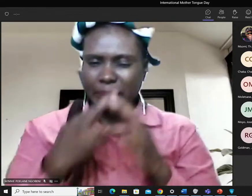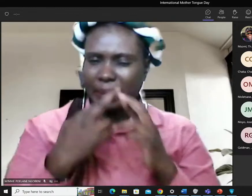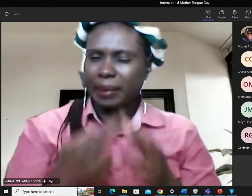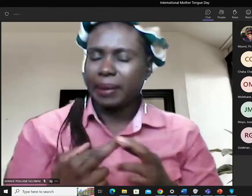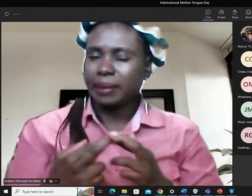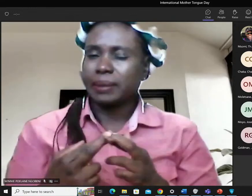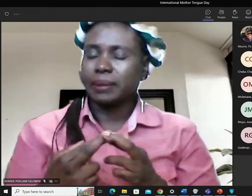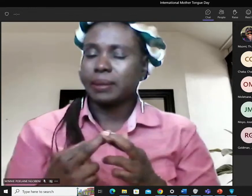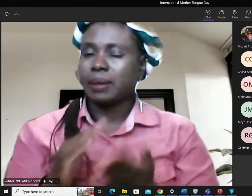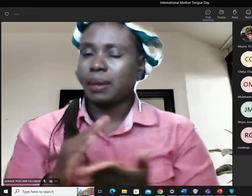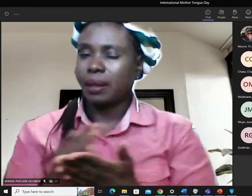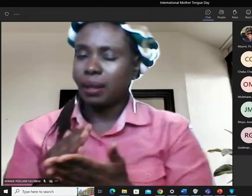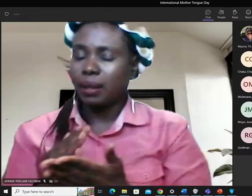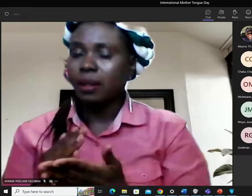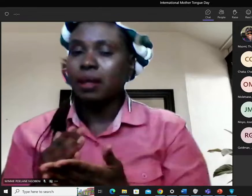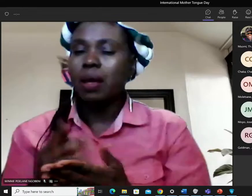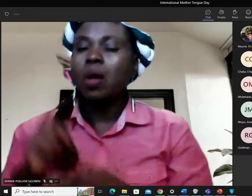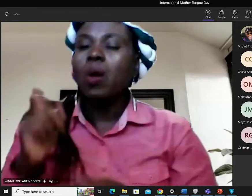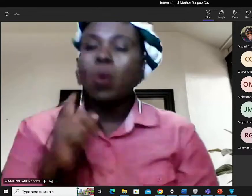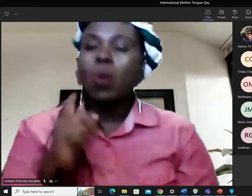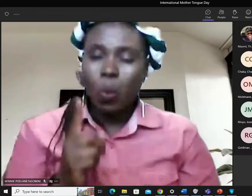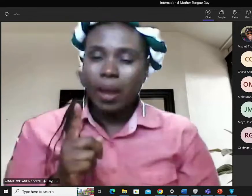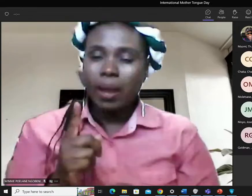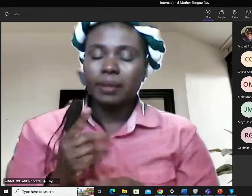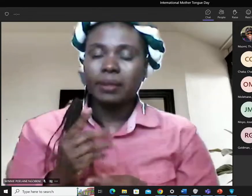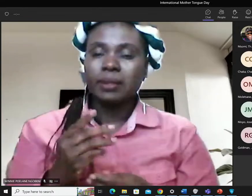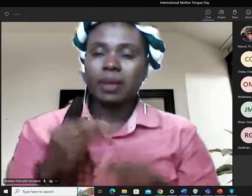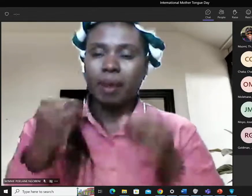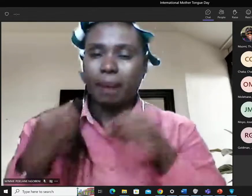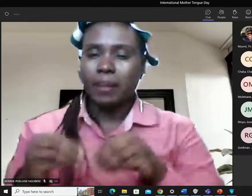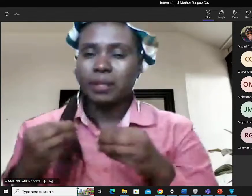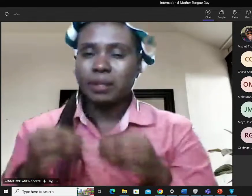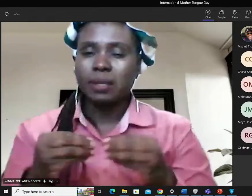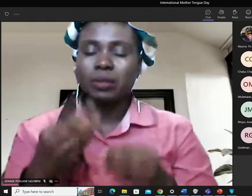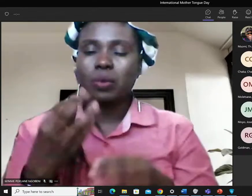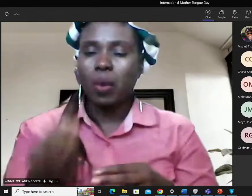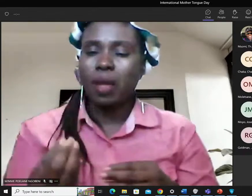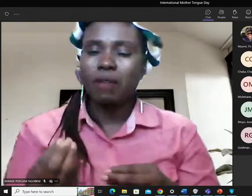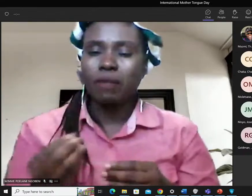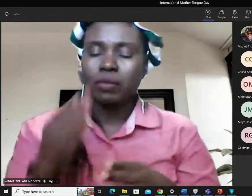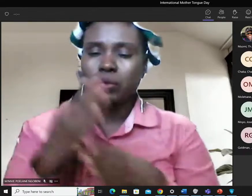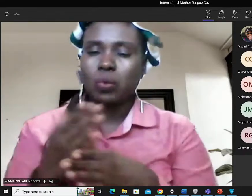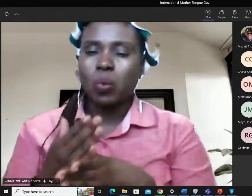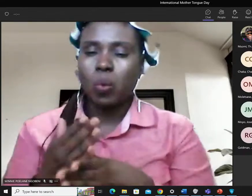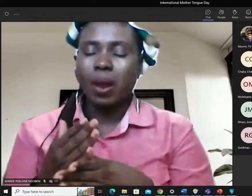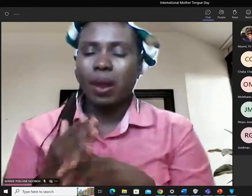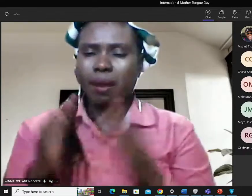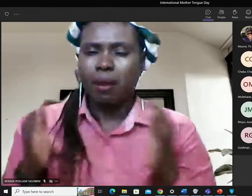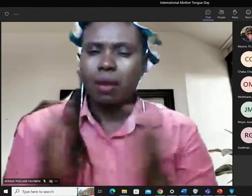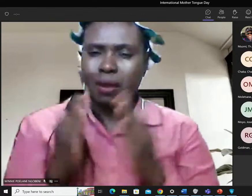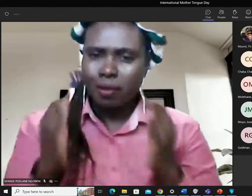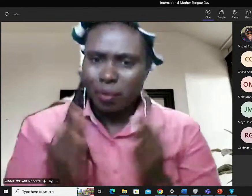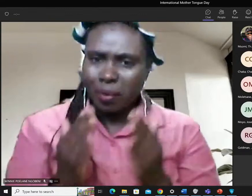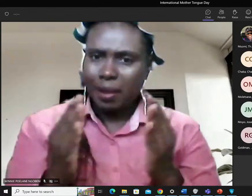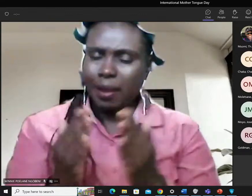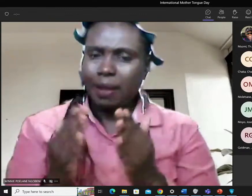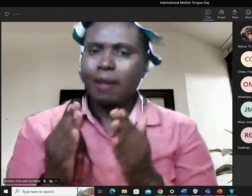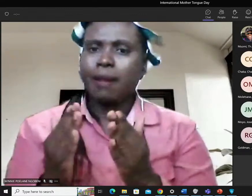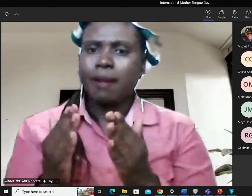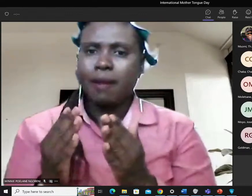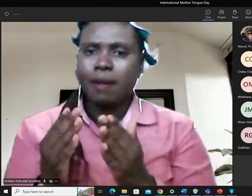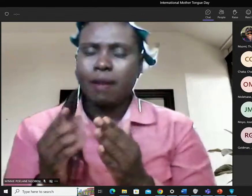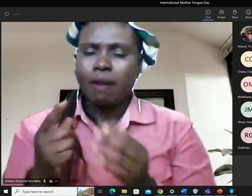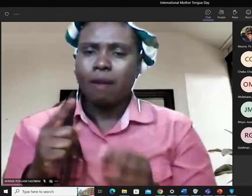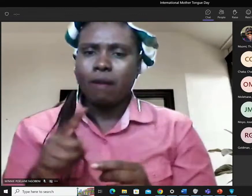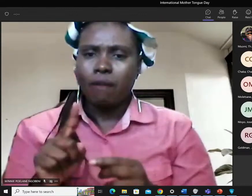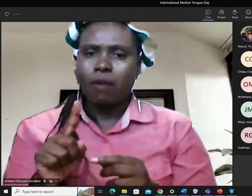respect, what business do you have to be actually working with them? We want you to be able to care for your students.